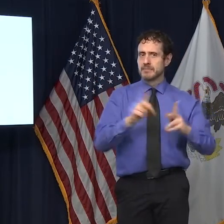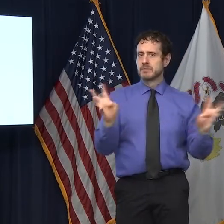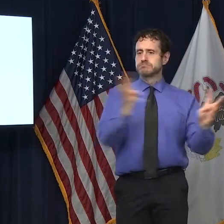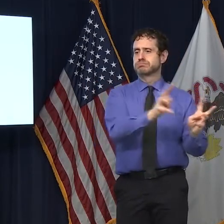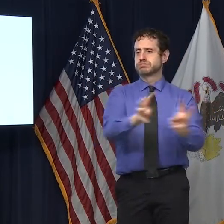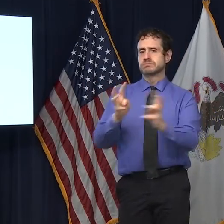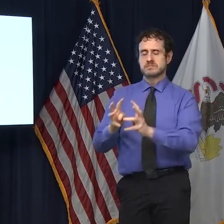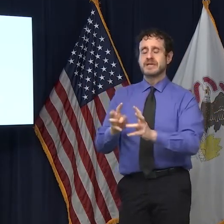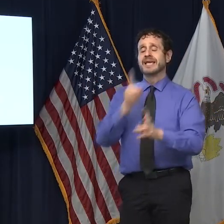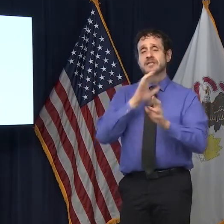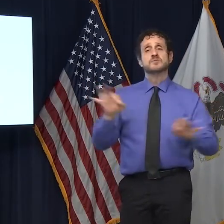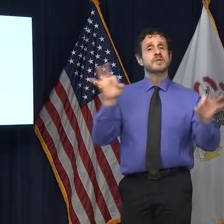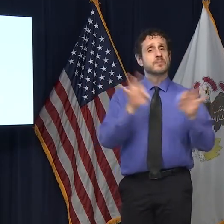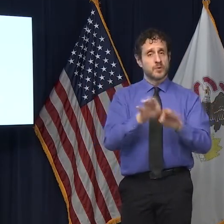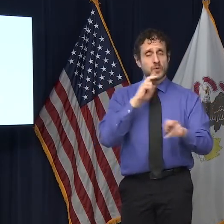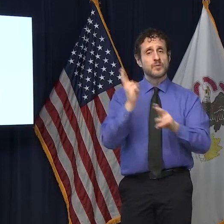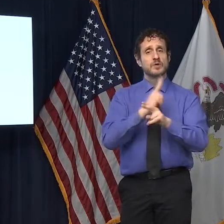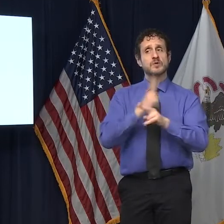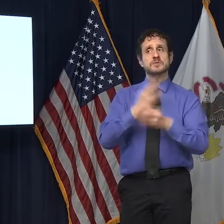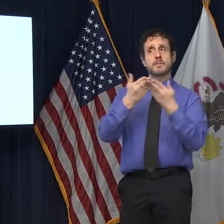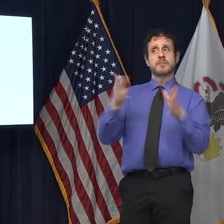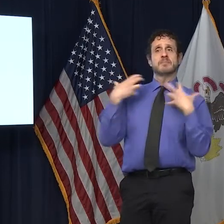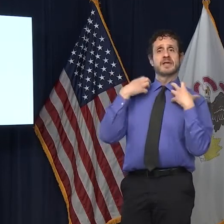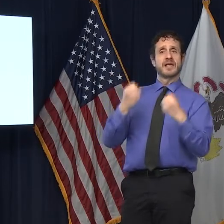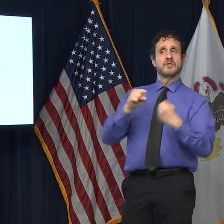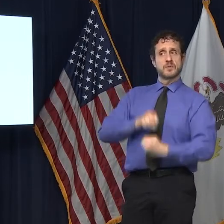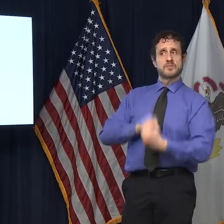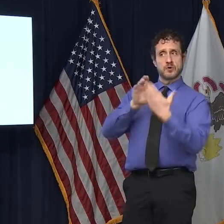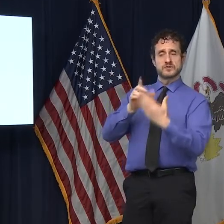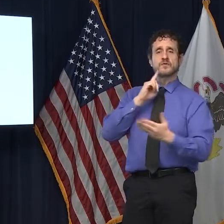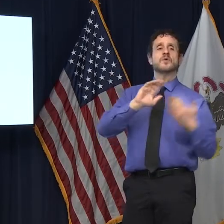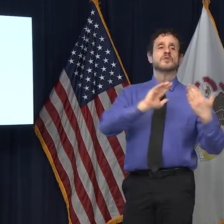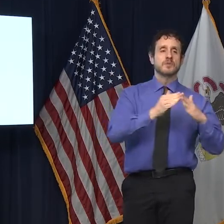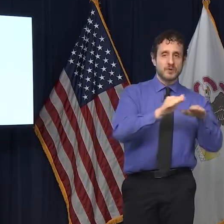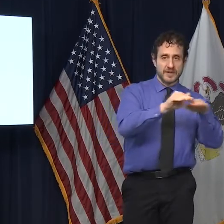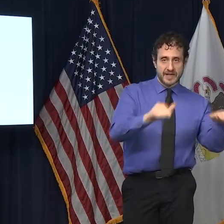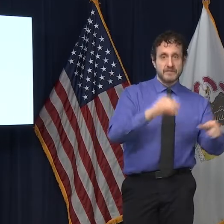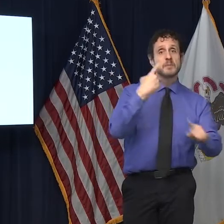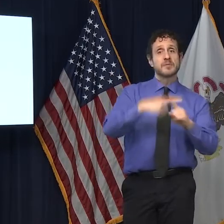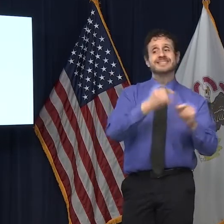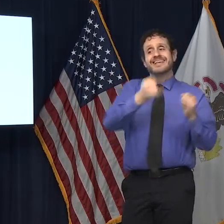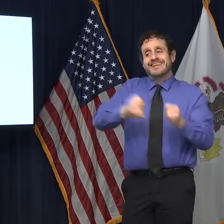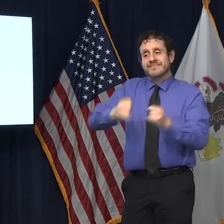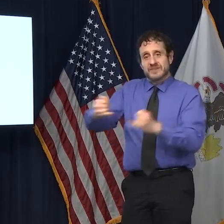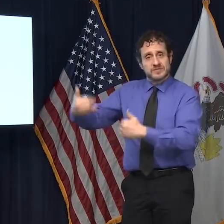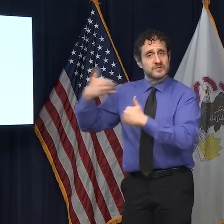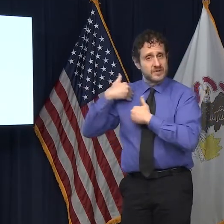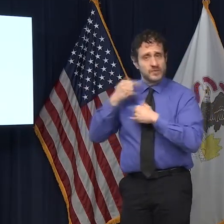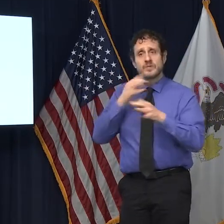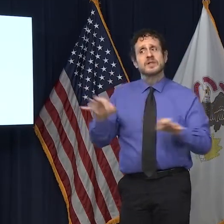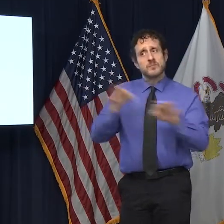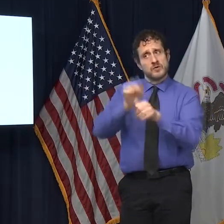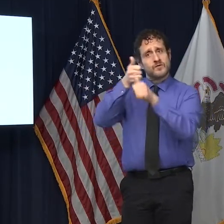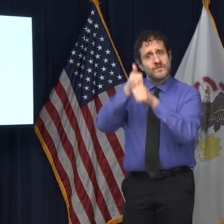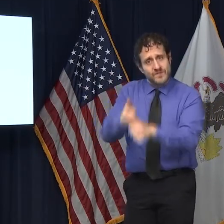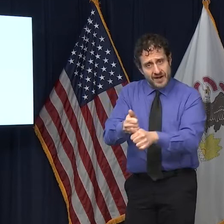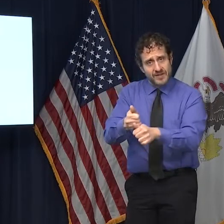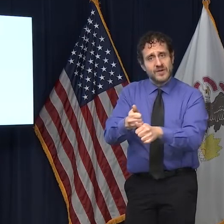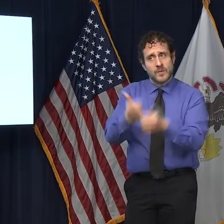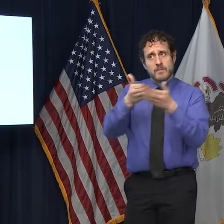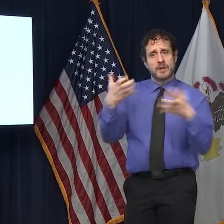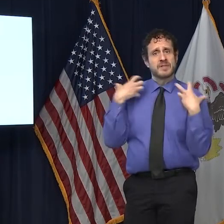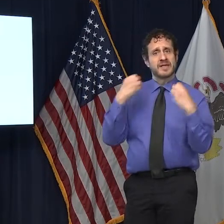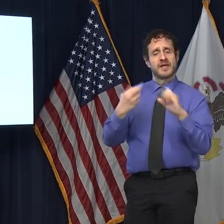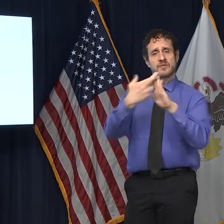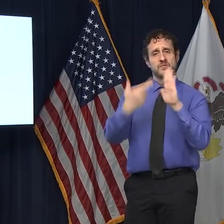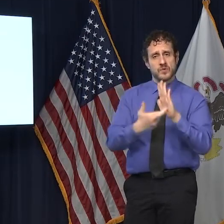health strategies at both the community level and the individual level. And these critical